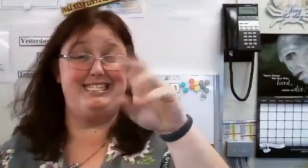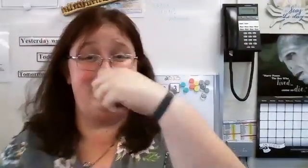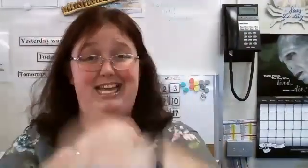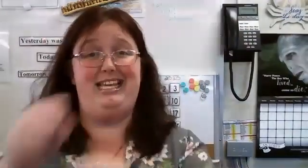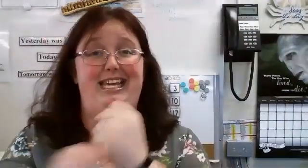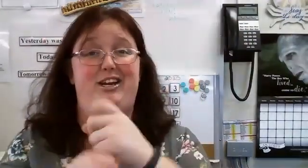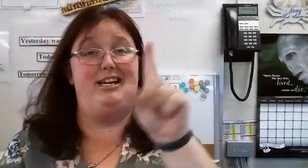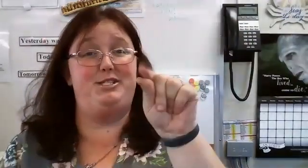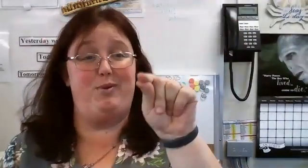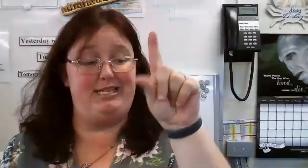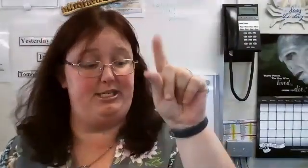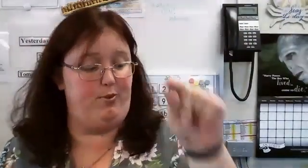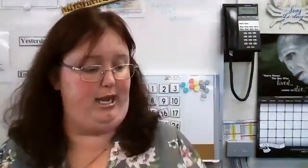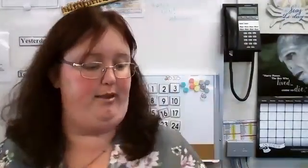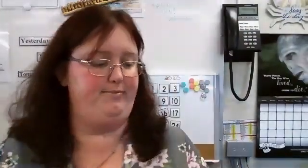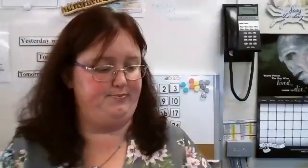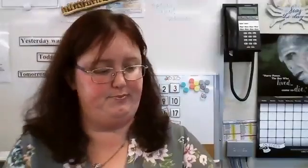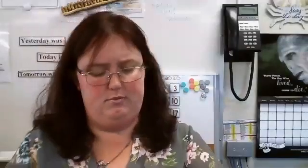26th, and the year is 2020.